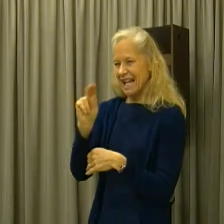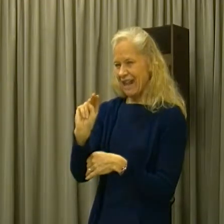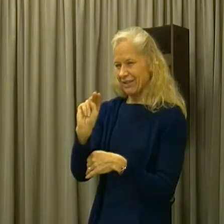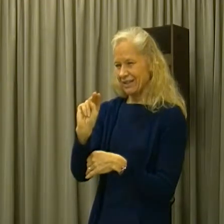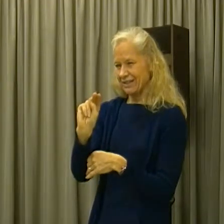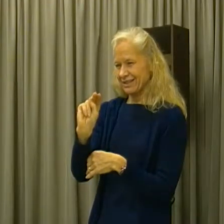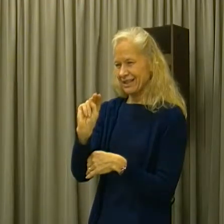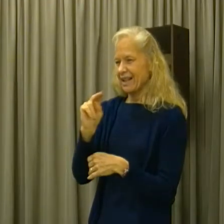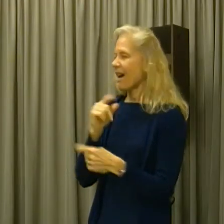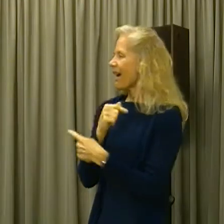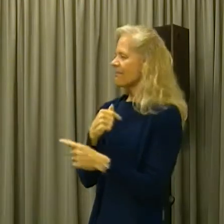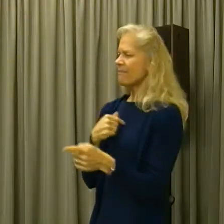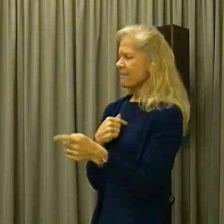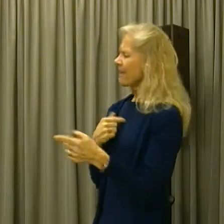mom and dad. I'm thankful.